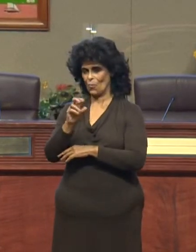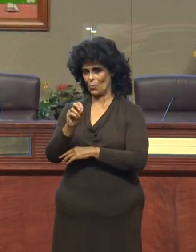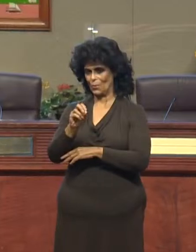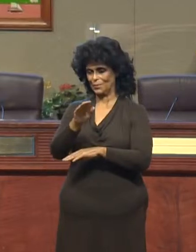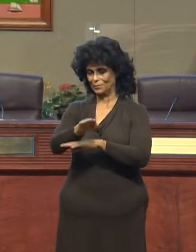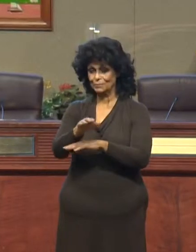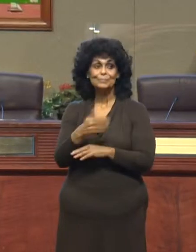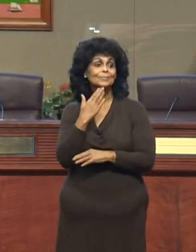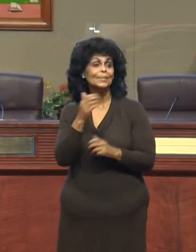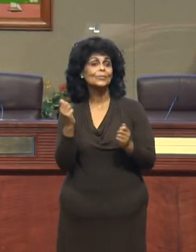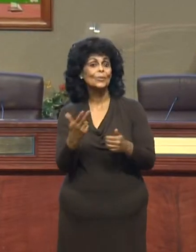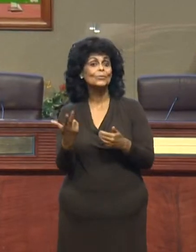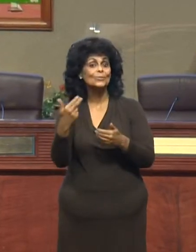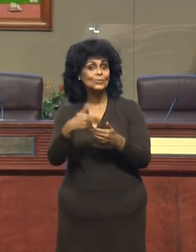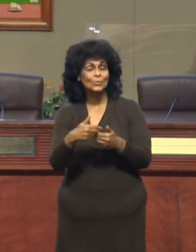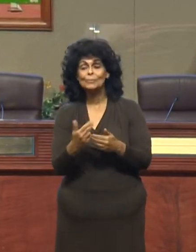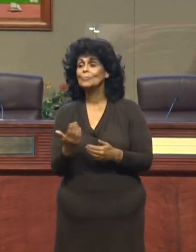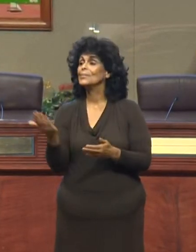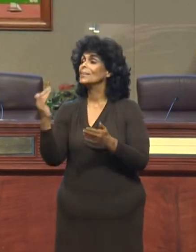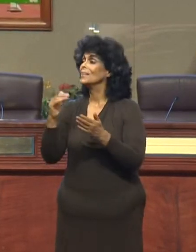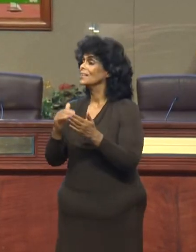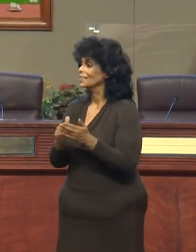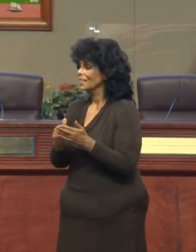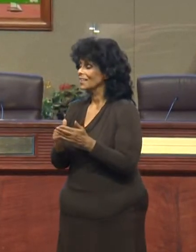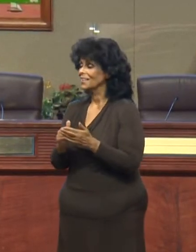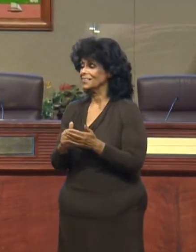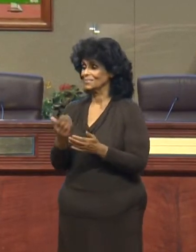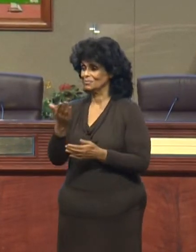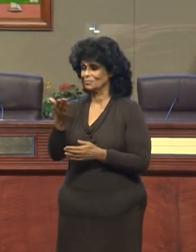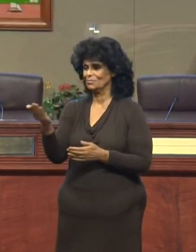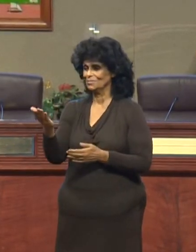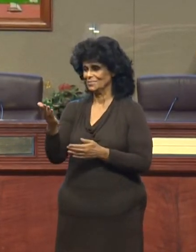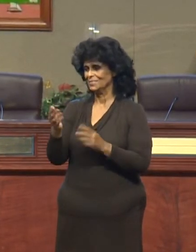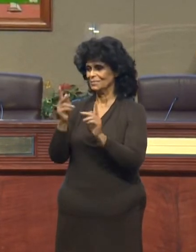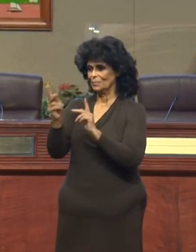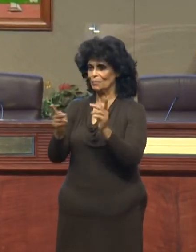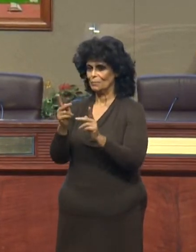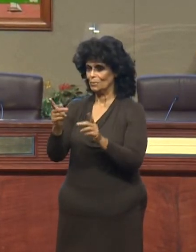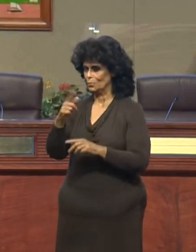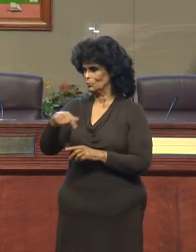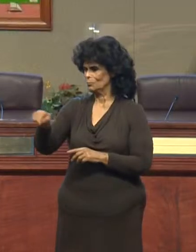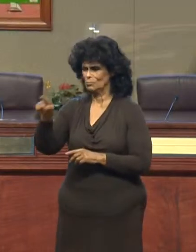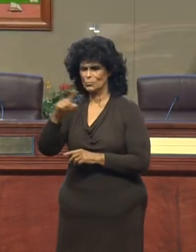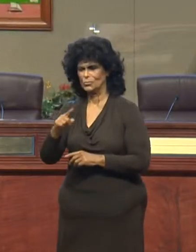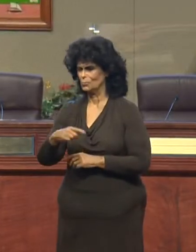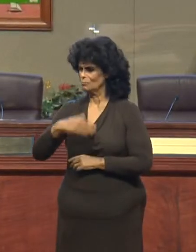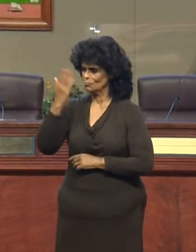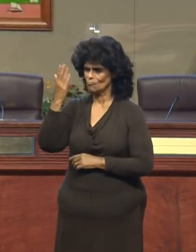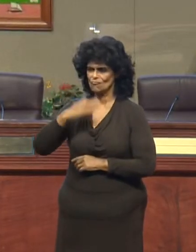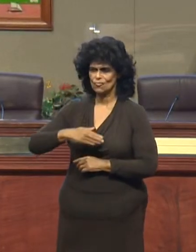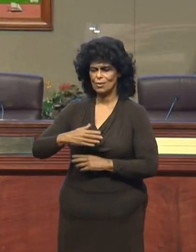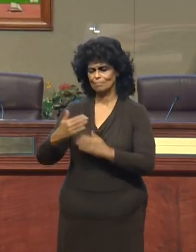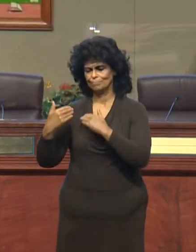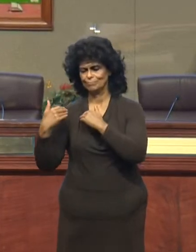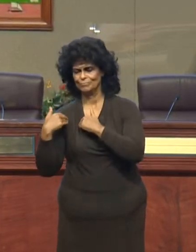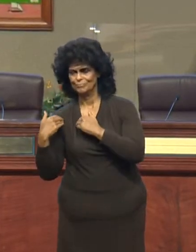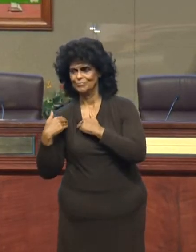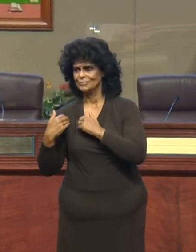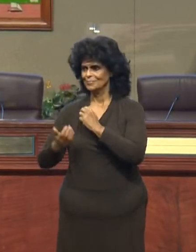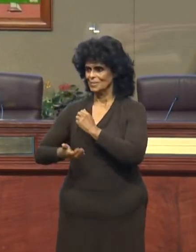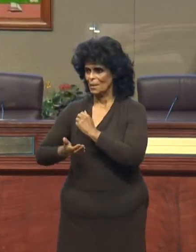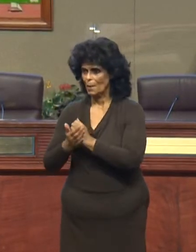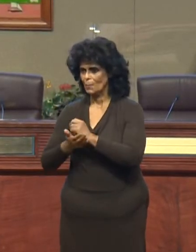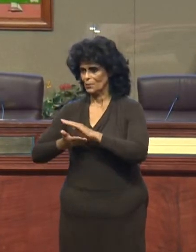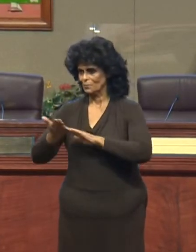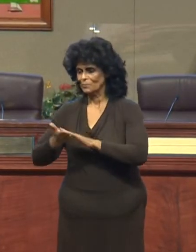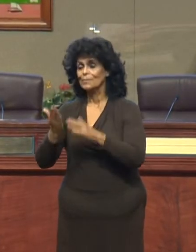Thank you all for joining us, and again, to these individuals who have been on the front line of the response, thank you